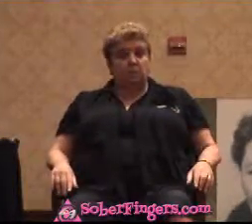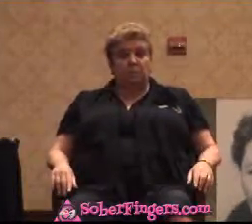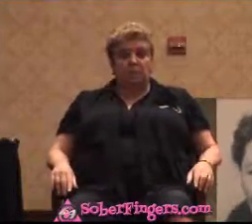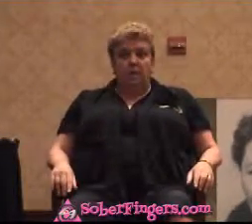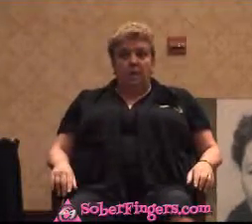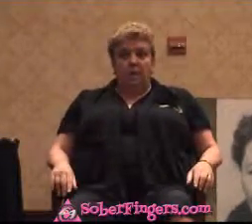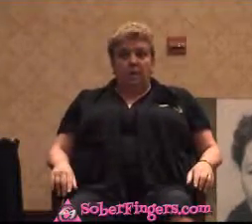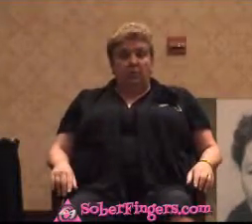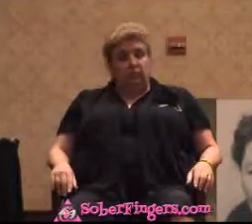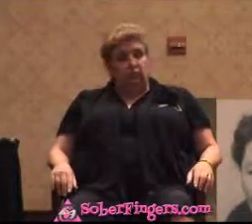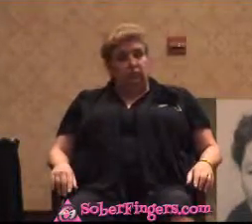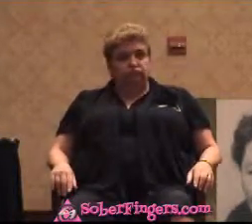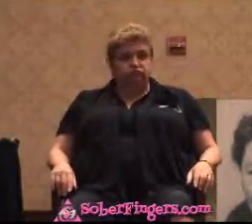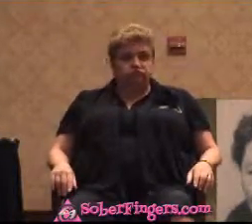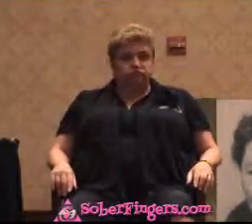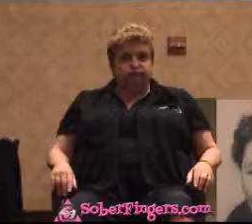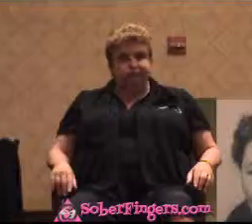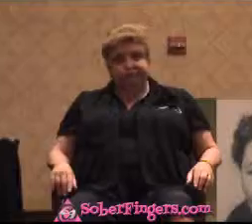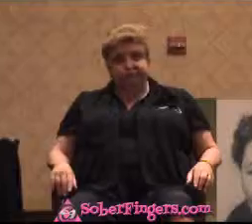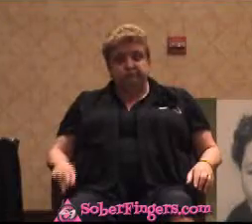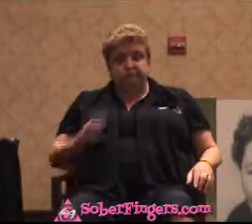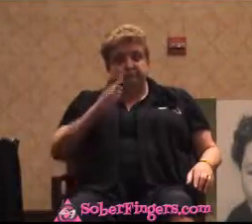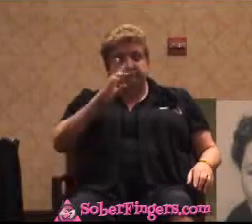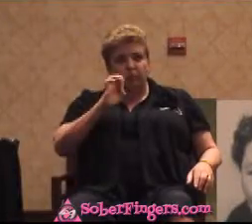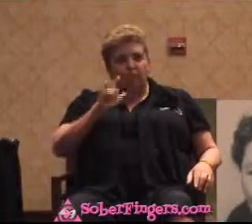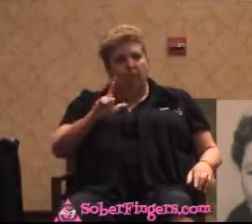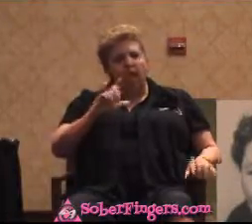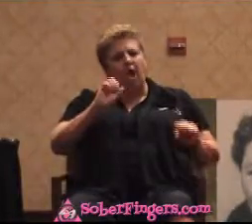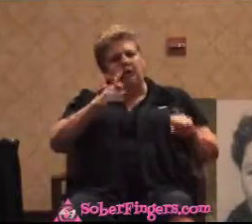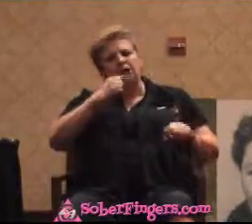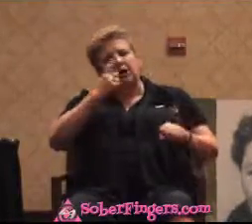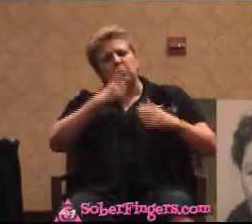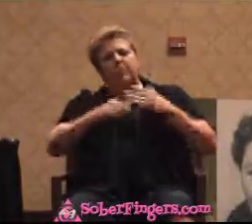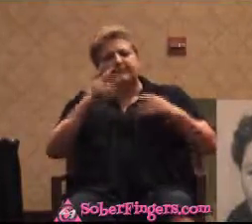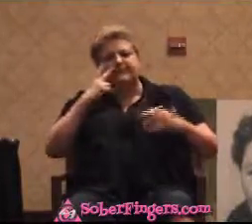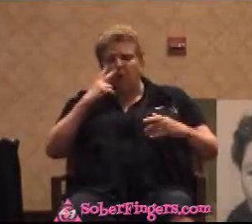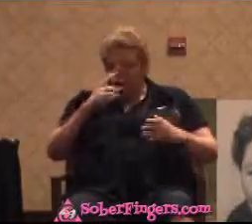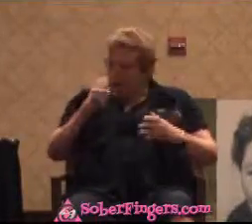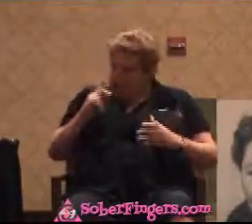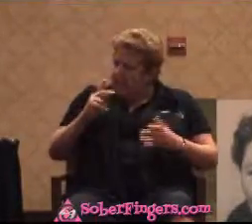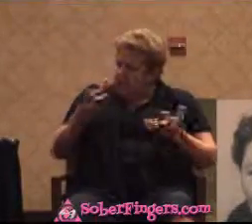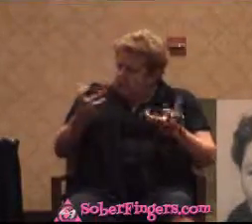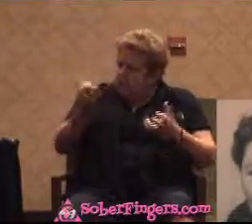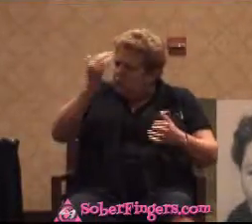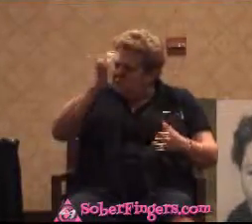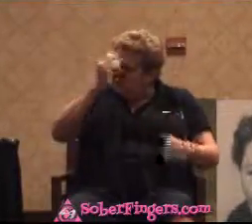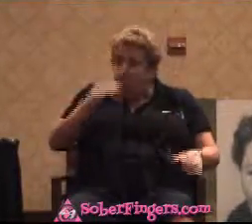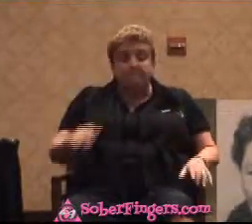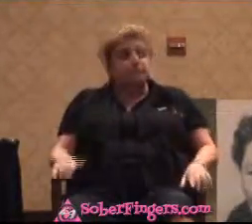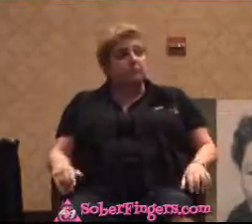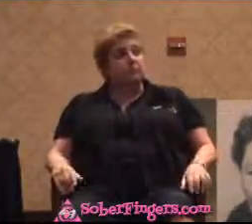well, I can tell you what I see. And she goes, I want to know. And I said,